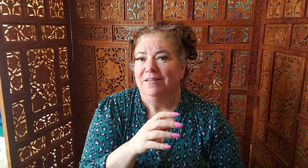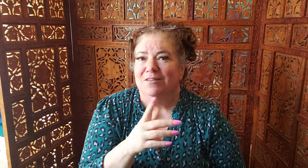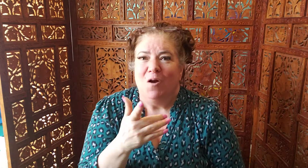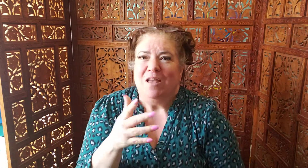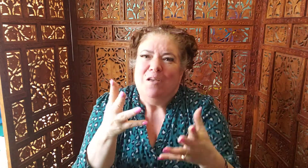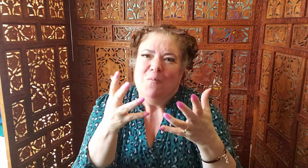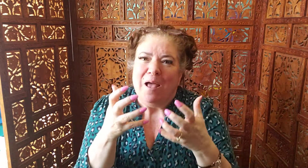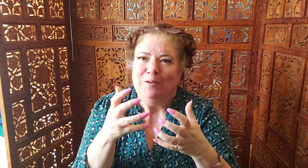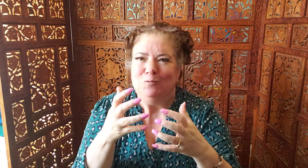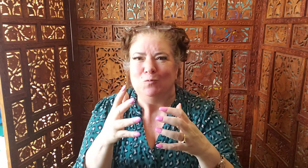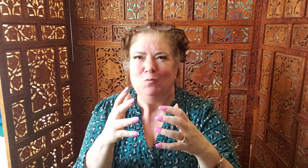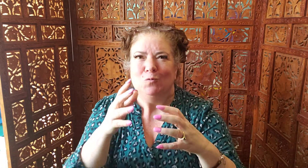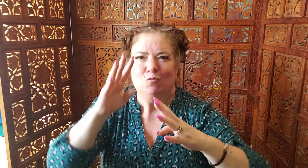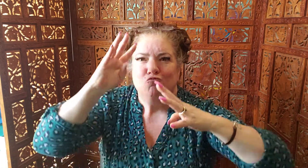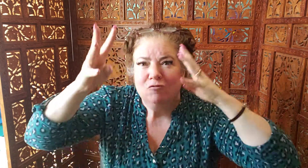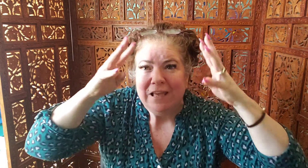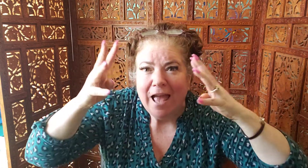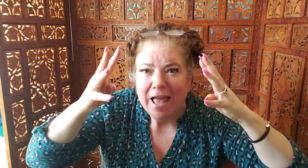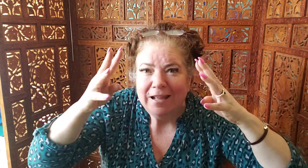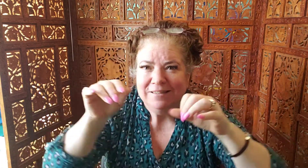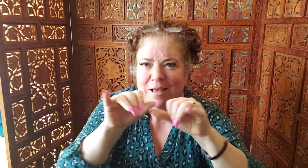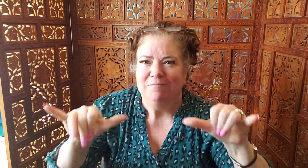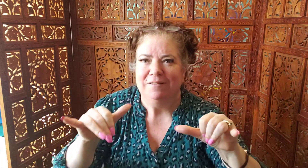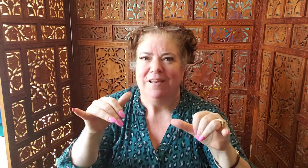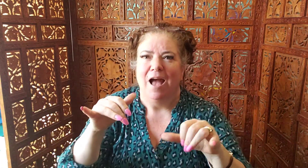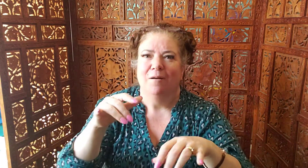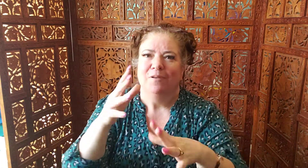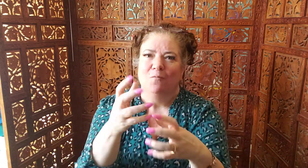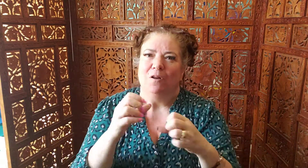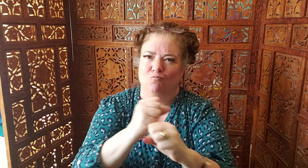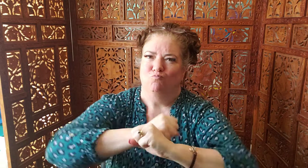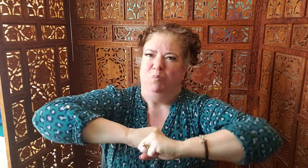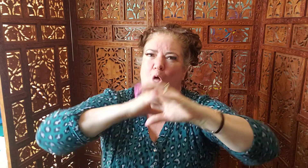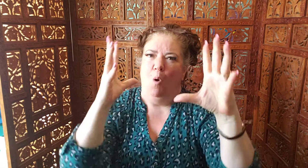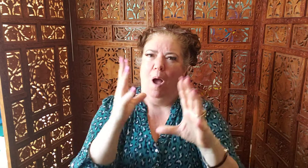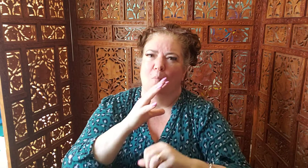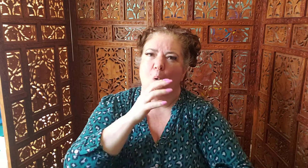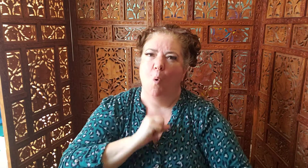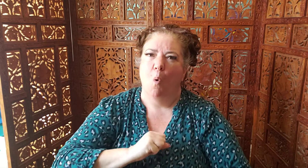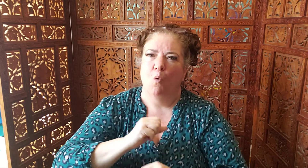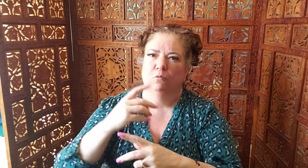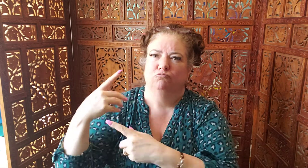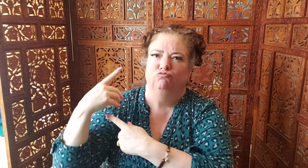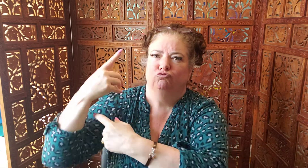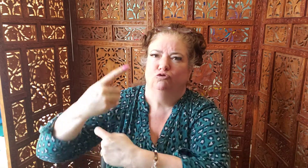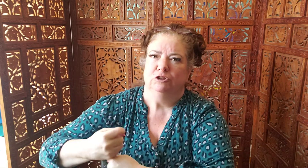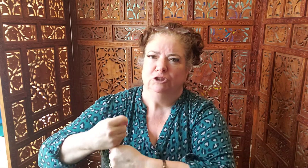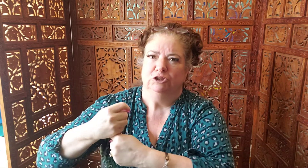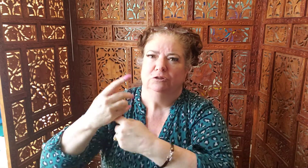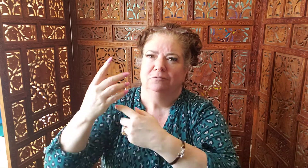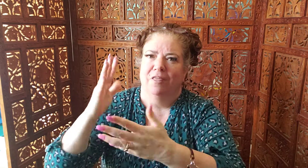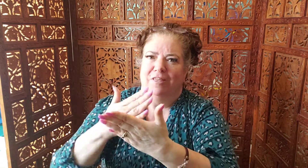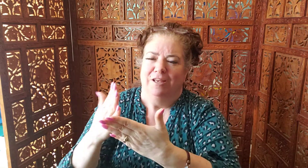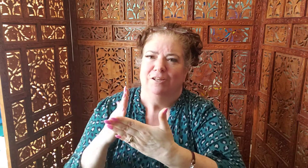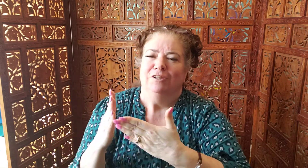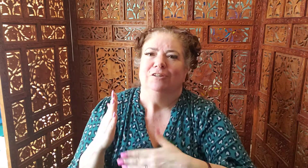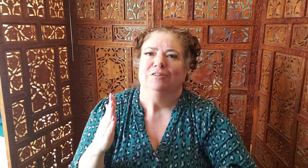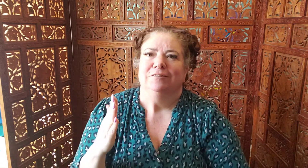developing Rent for the East Village. It's a modern reimagining of La Boheme in the East Village. There was a wonderful marriage